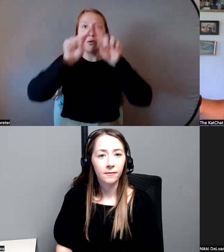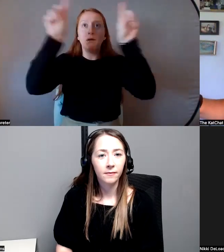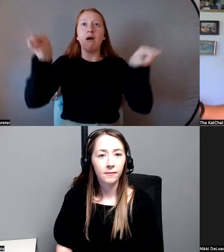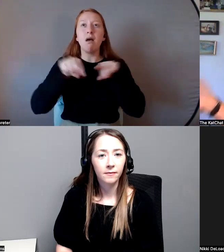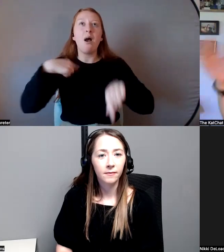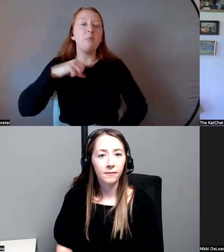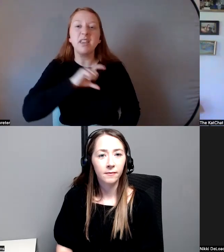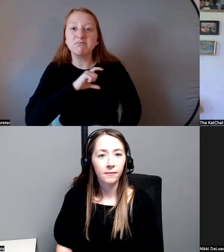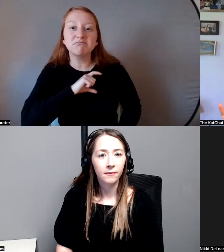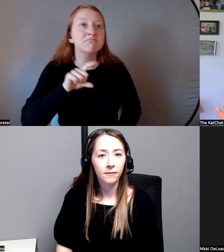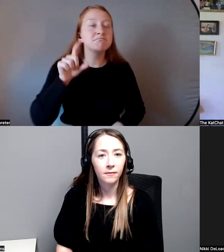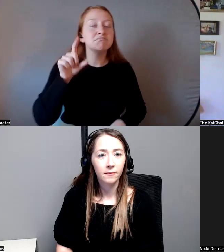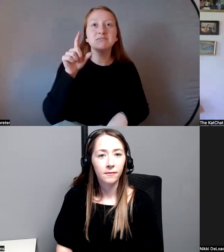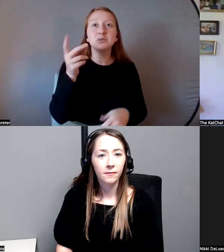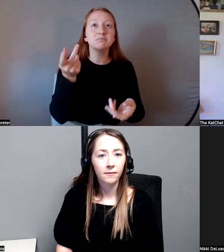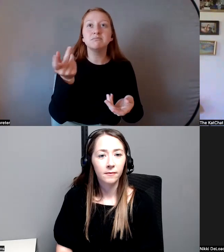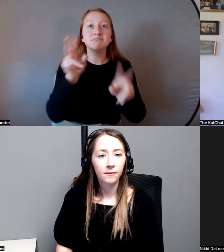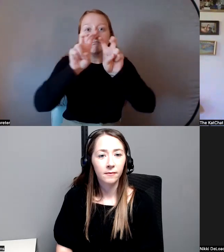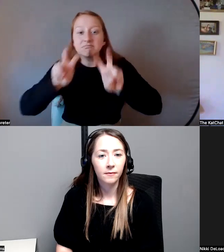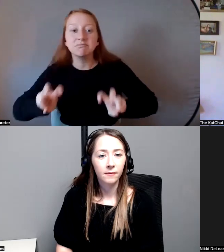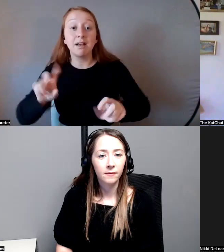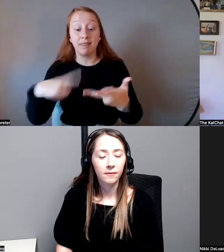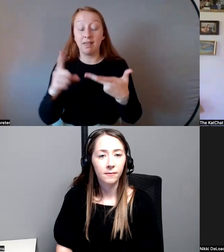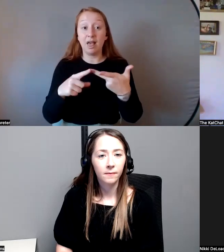detective. And the third movie,